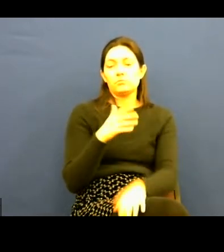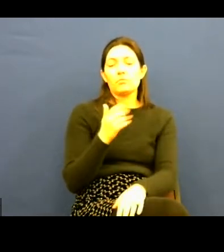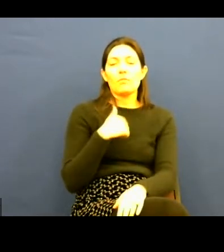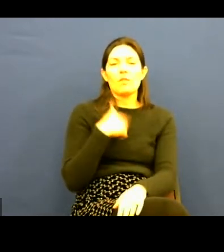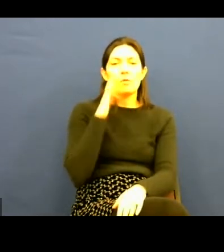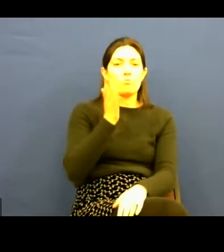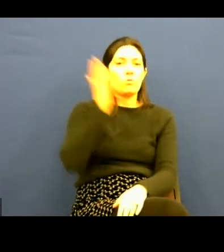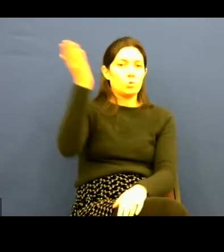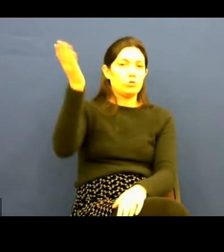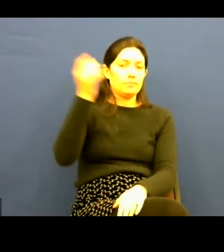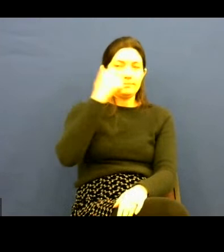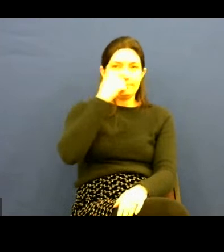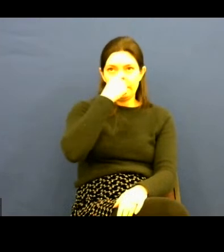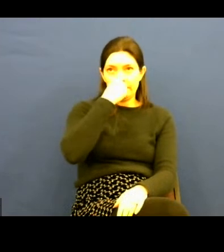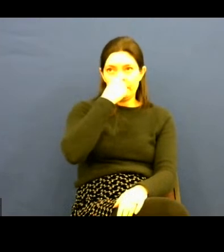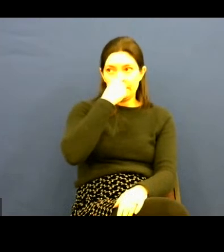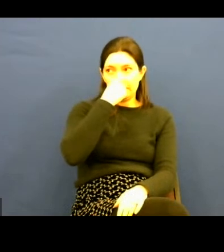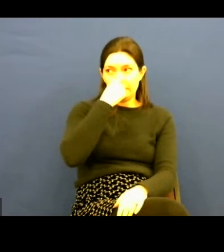I